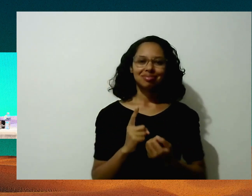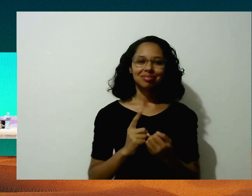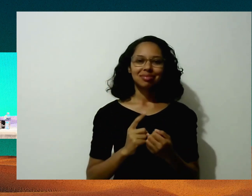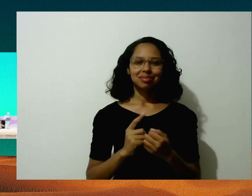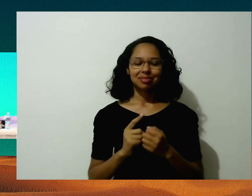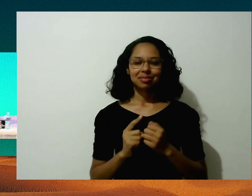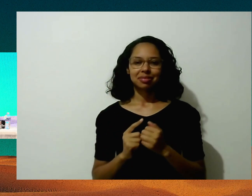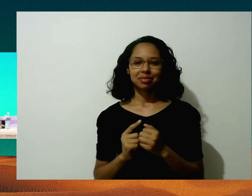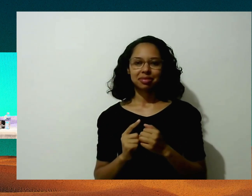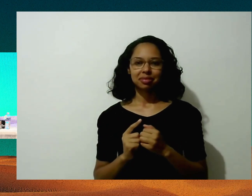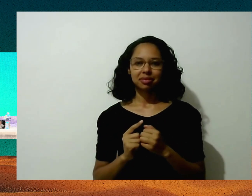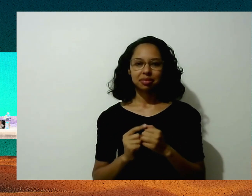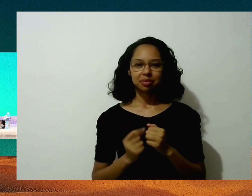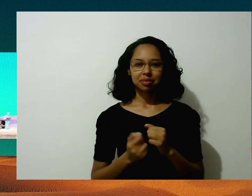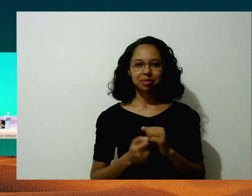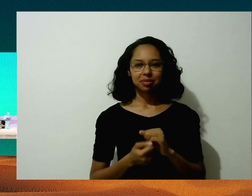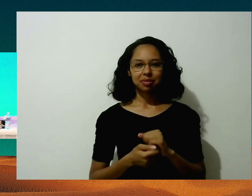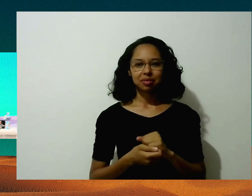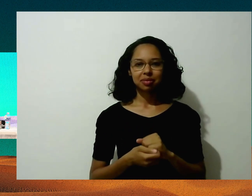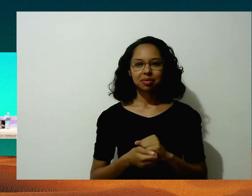through sufferings.